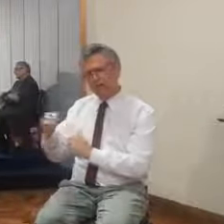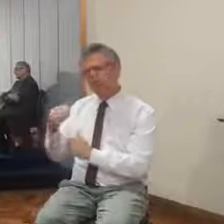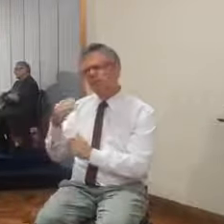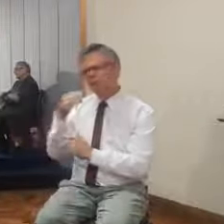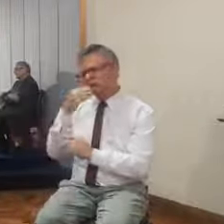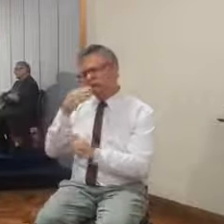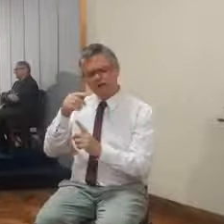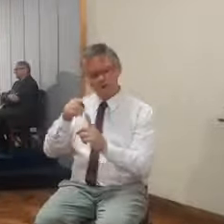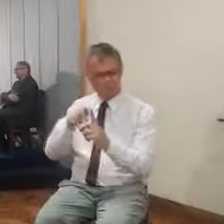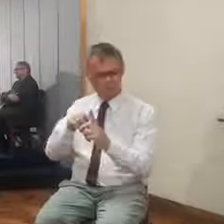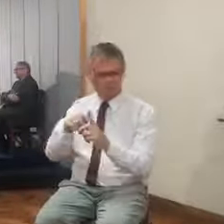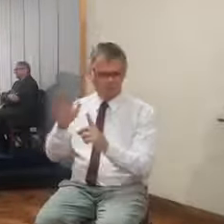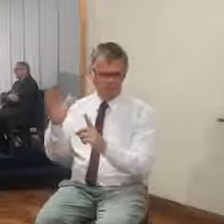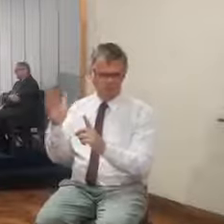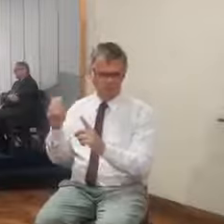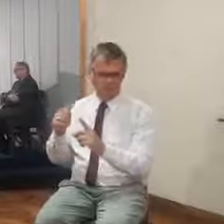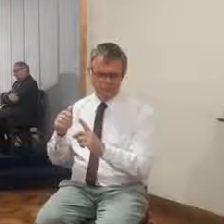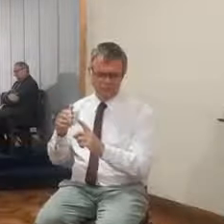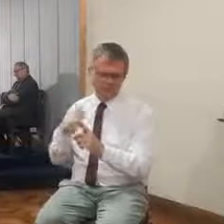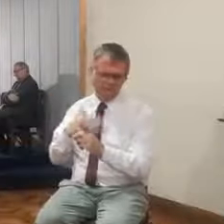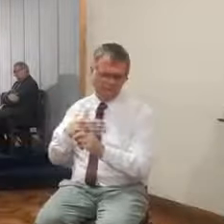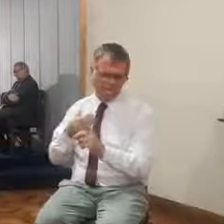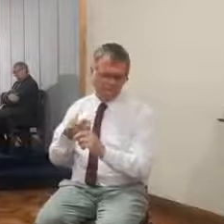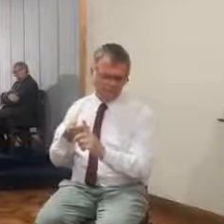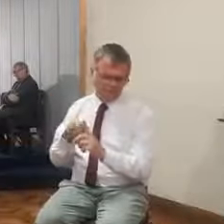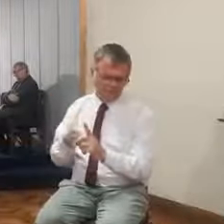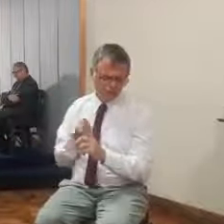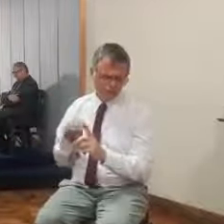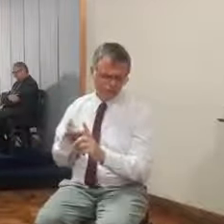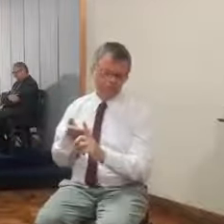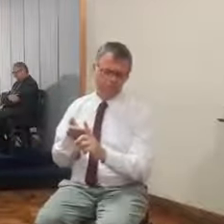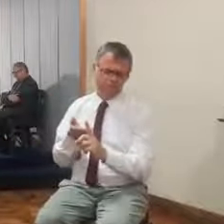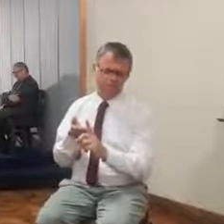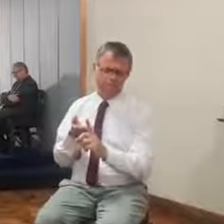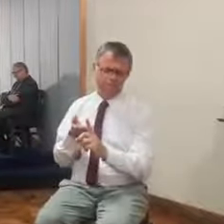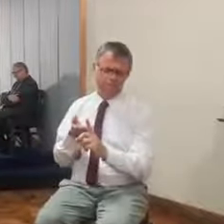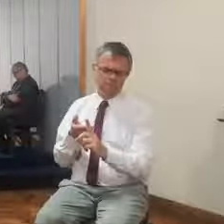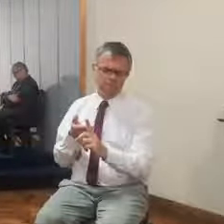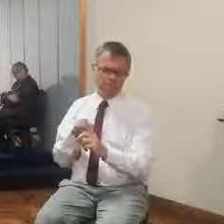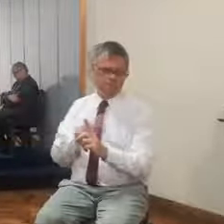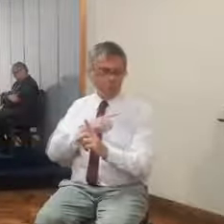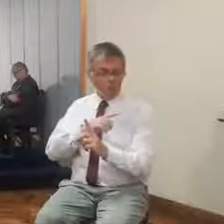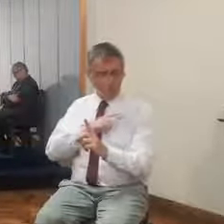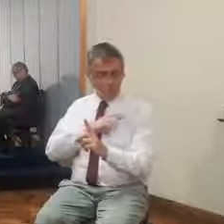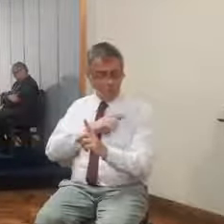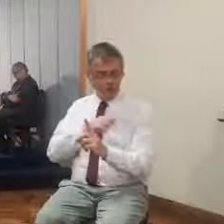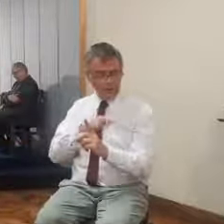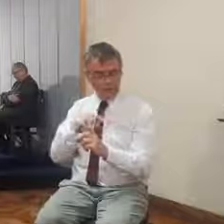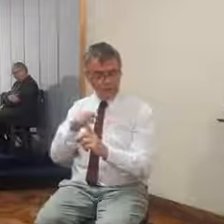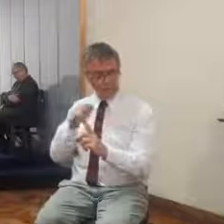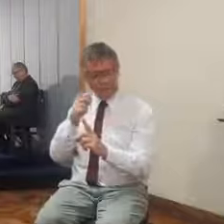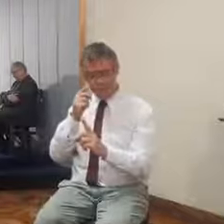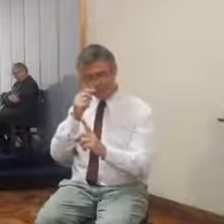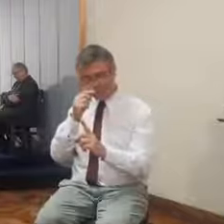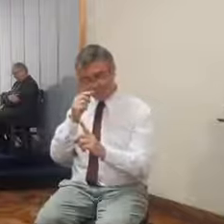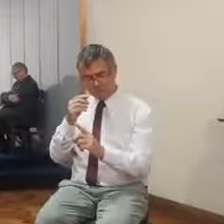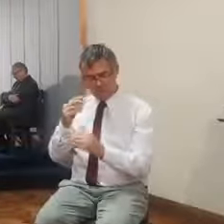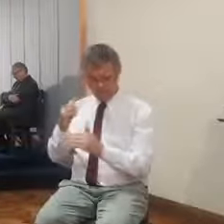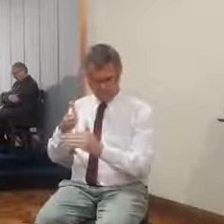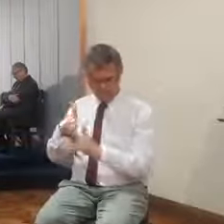ask for health and strength for him, that he may be enabled, our gracious God, in this great work